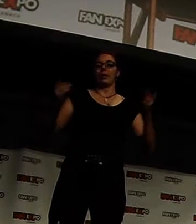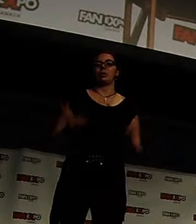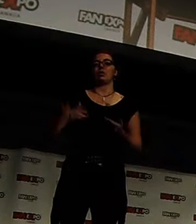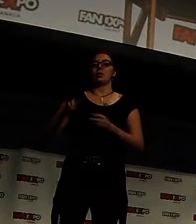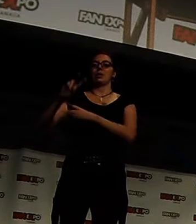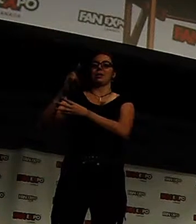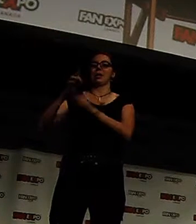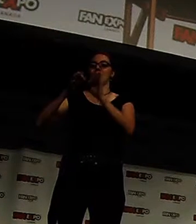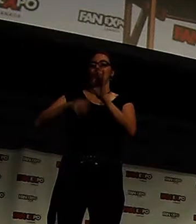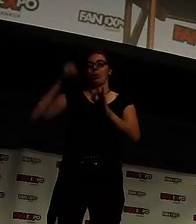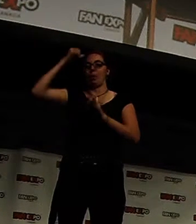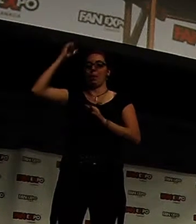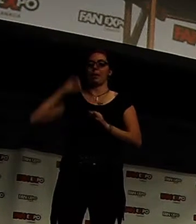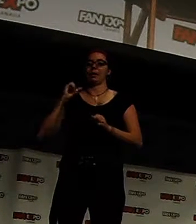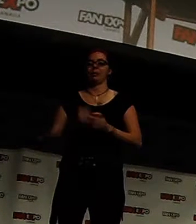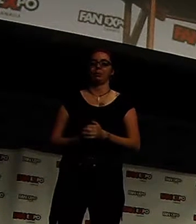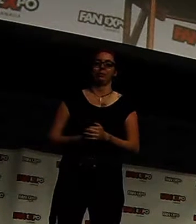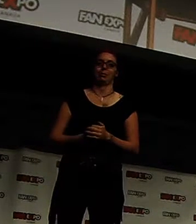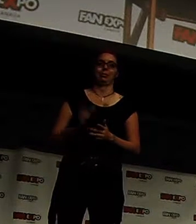interpreter.